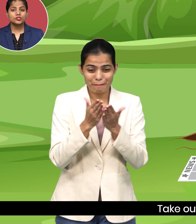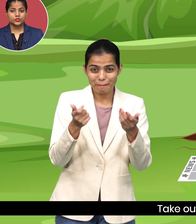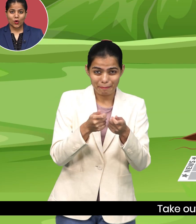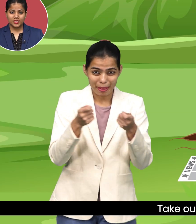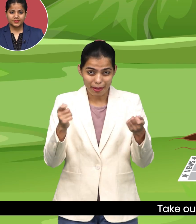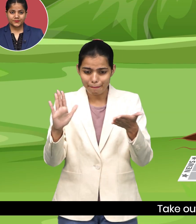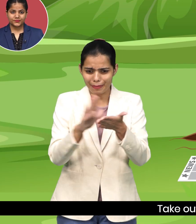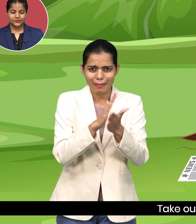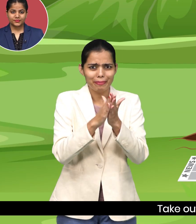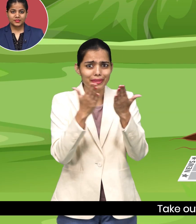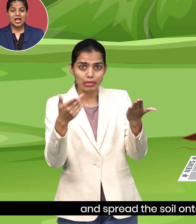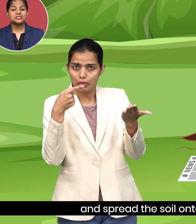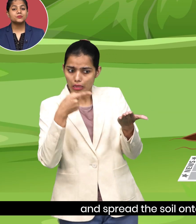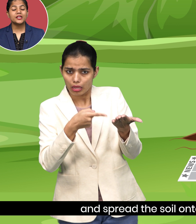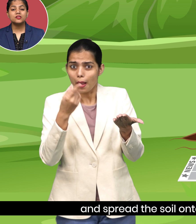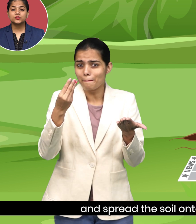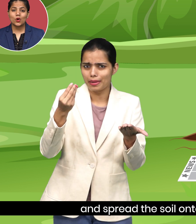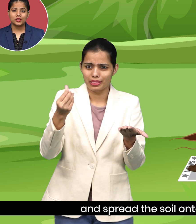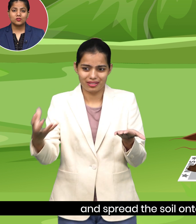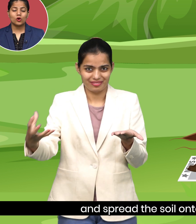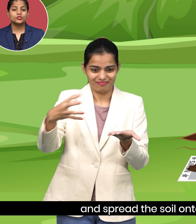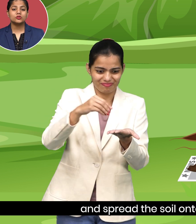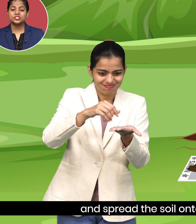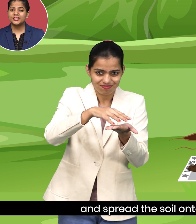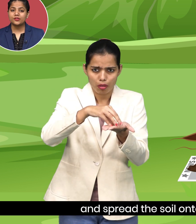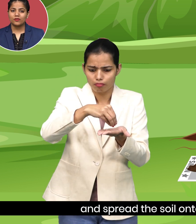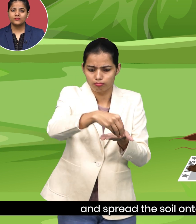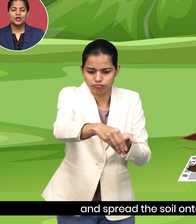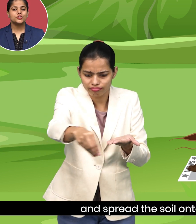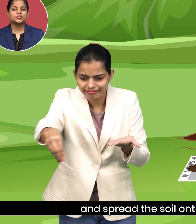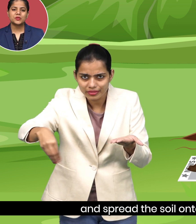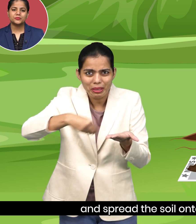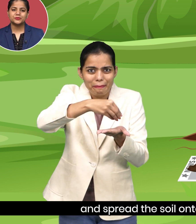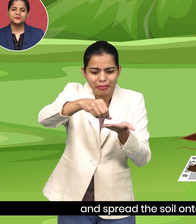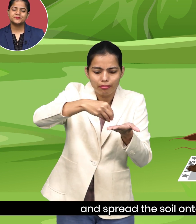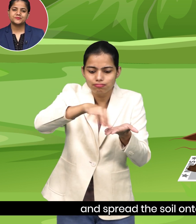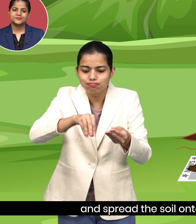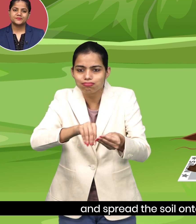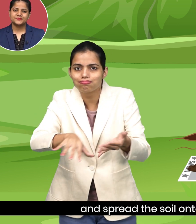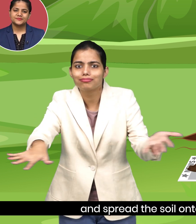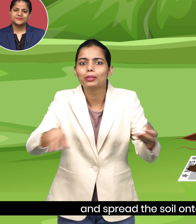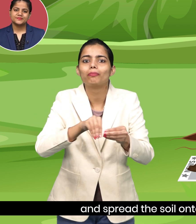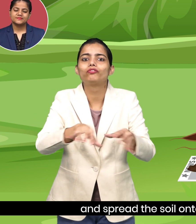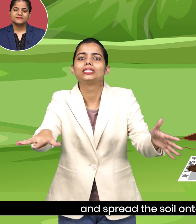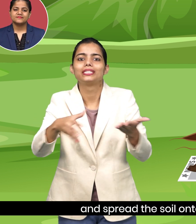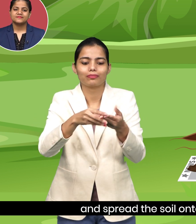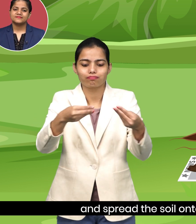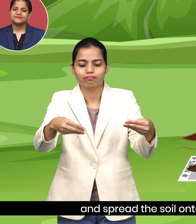Take out the soil and spread the soil onto a sheet of newspaper.